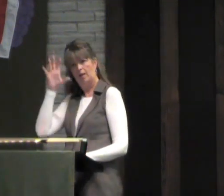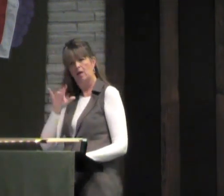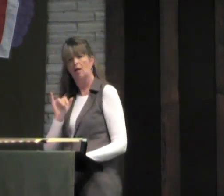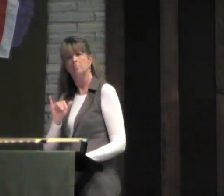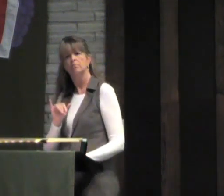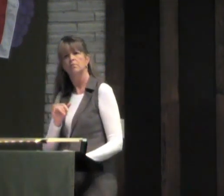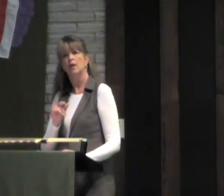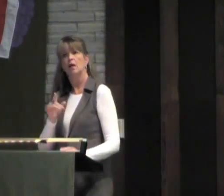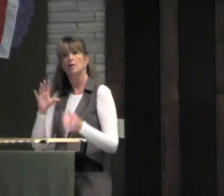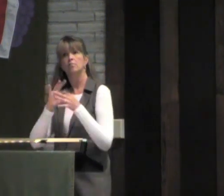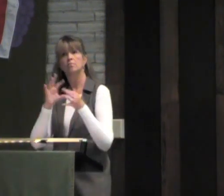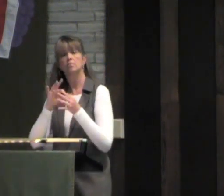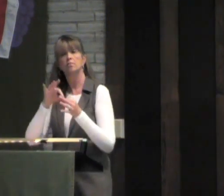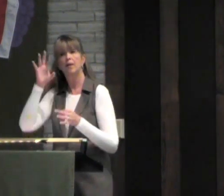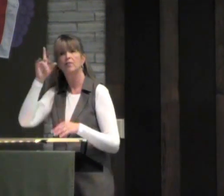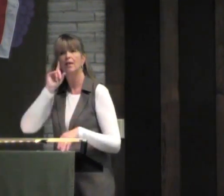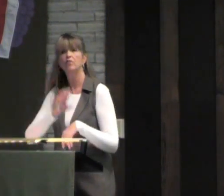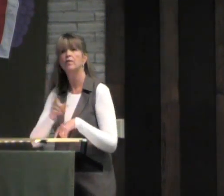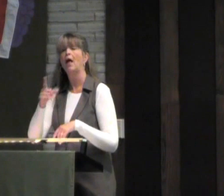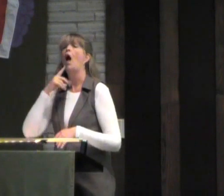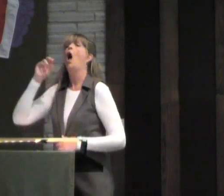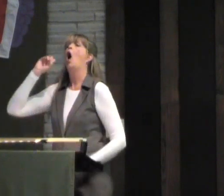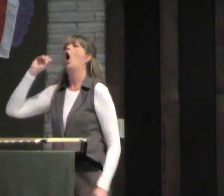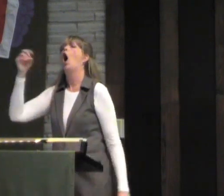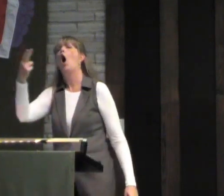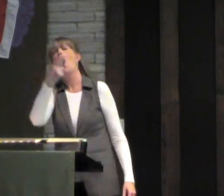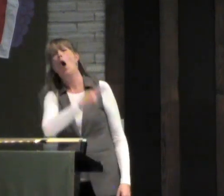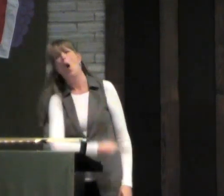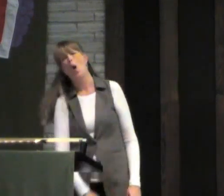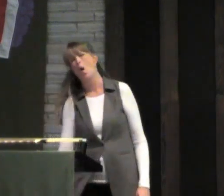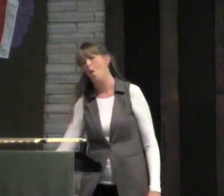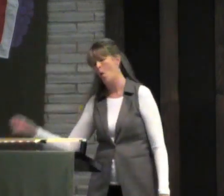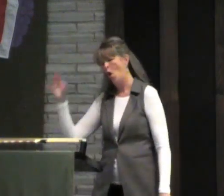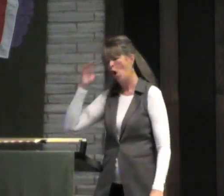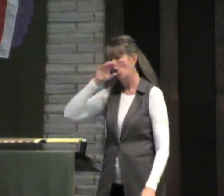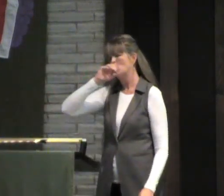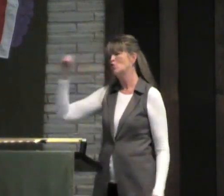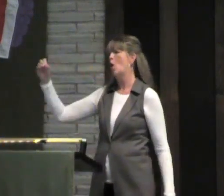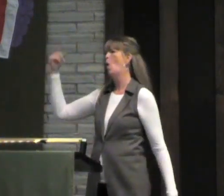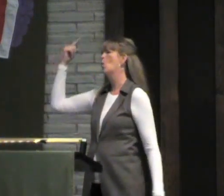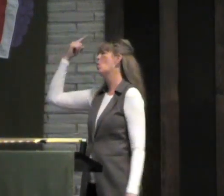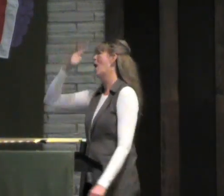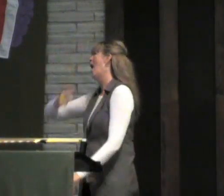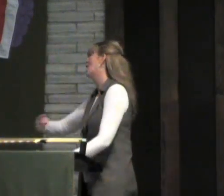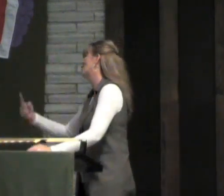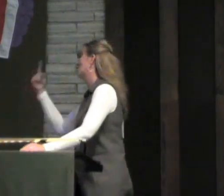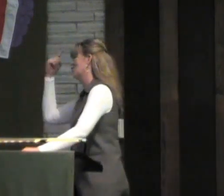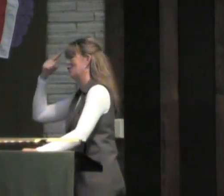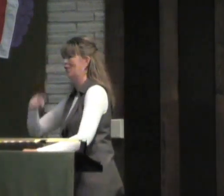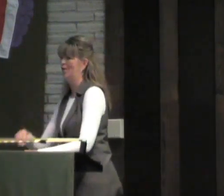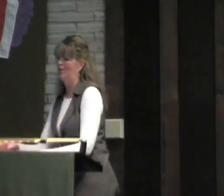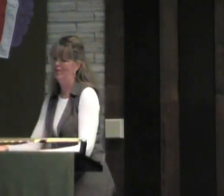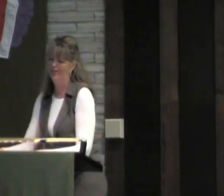would say, a woman pastor? And then when he would say it was a deaf church, they'd say, oh, No